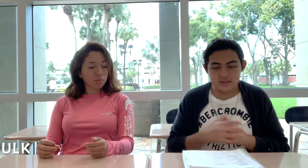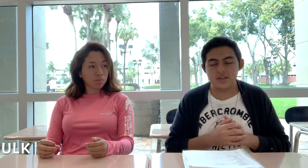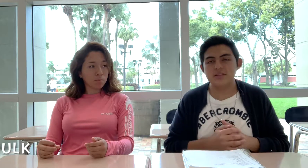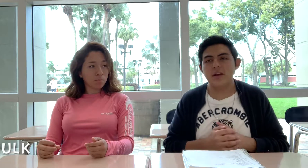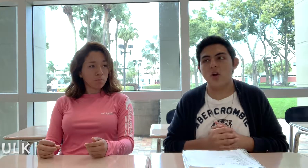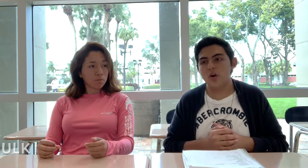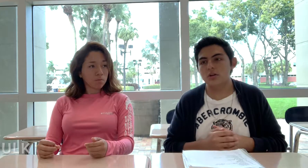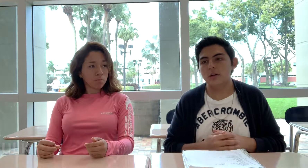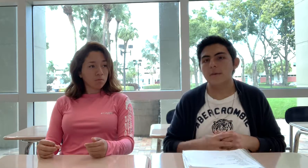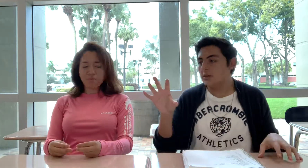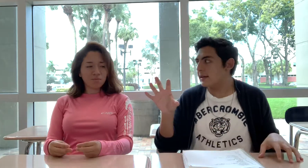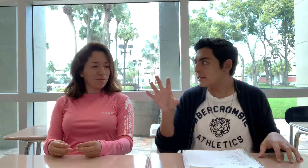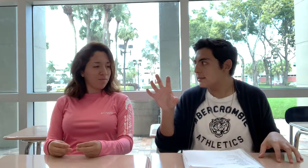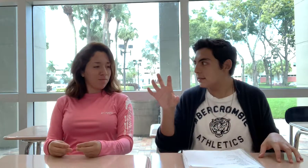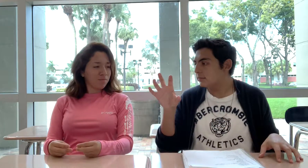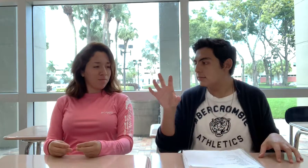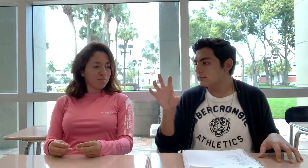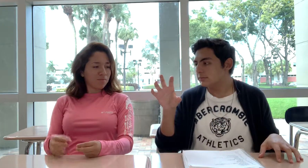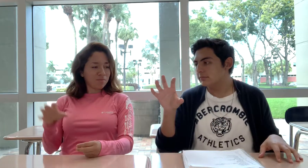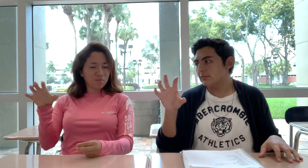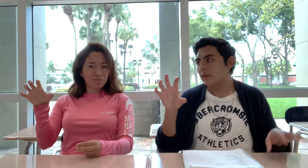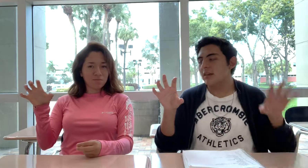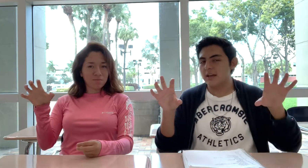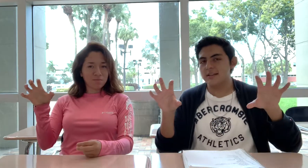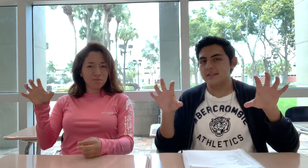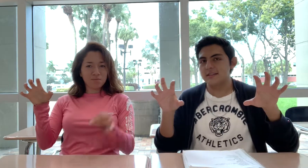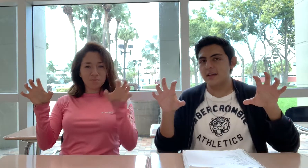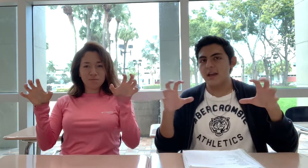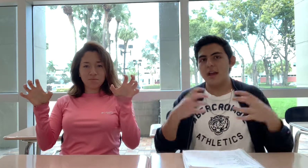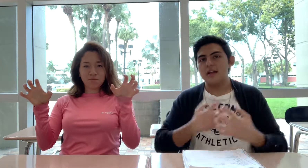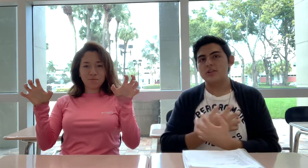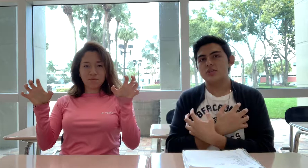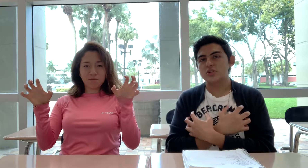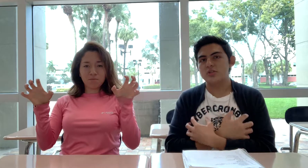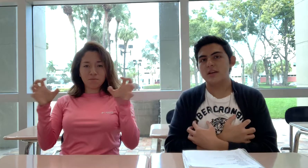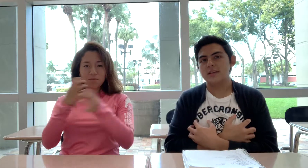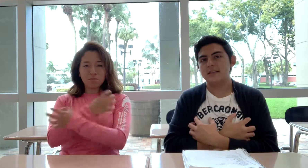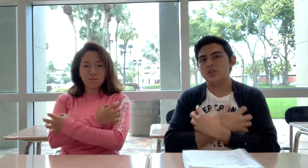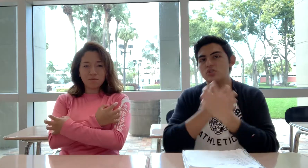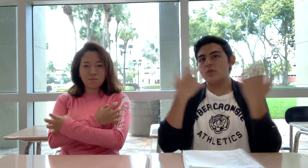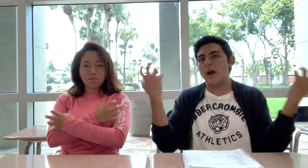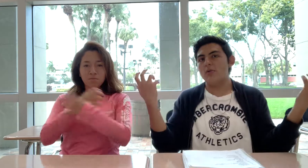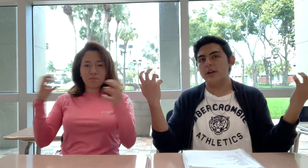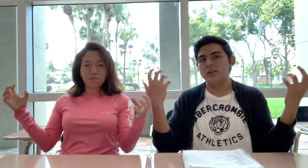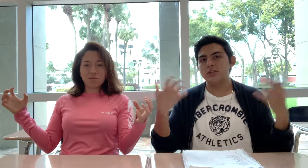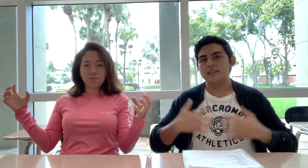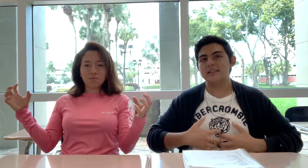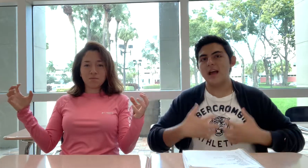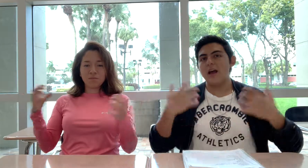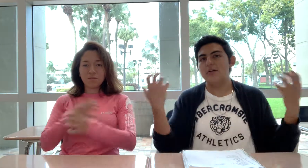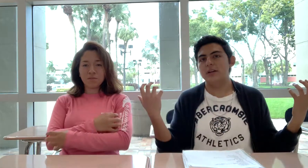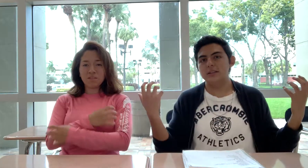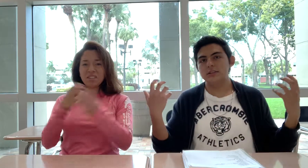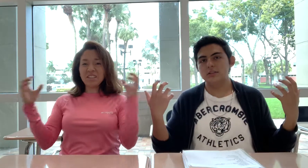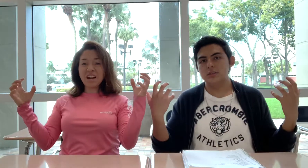So this will say Hulk. Yes. Yes. And then you just do this. And then you just do Outrage. This is Outrage. Oh.